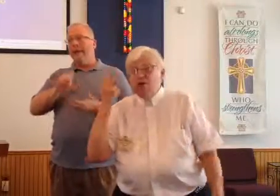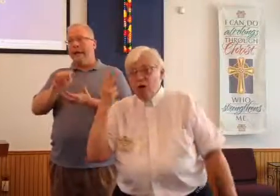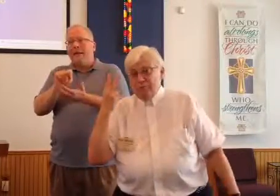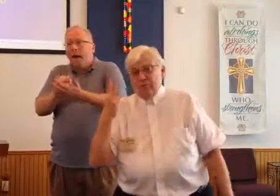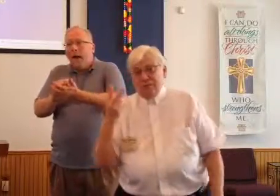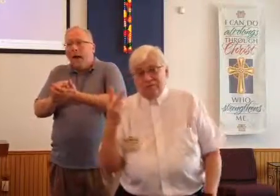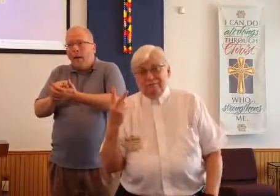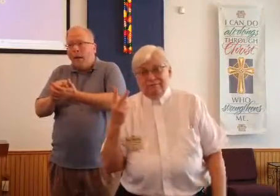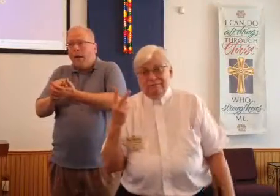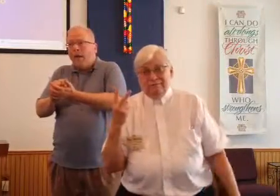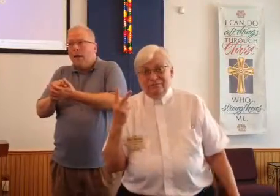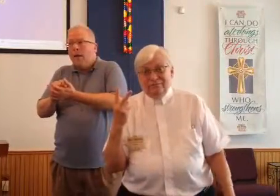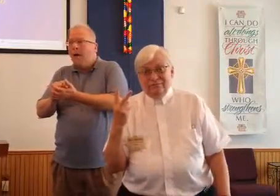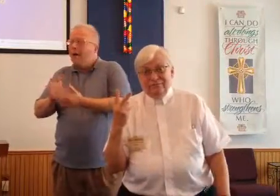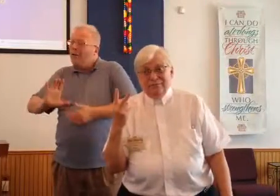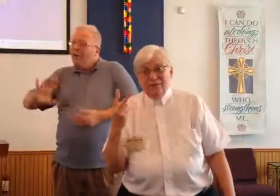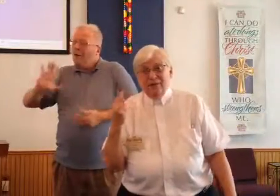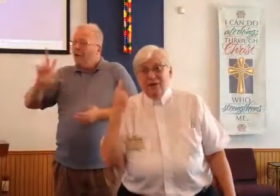had two options.